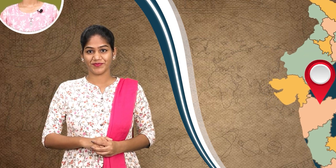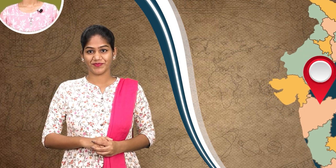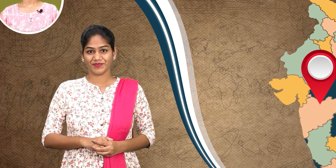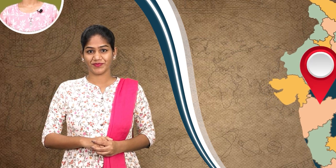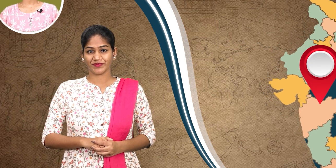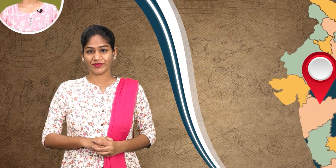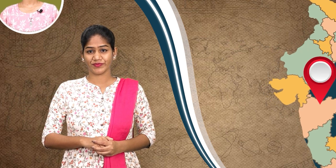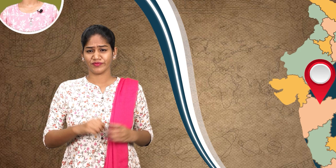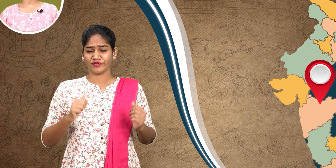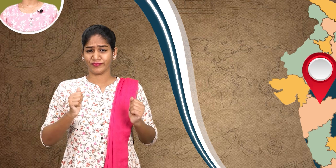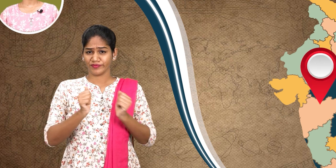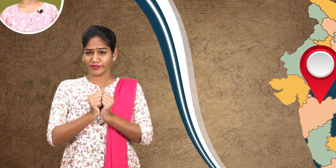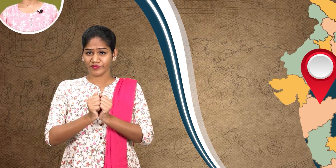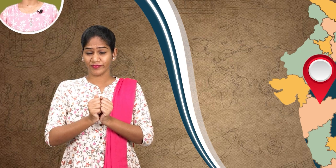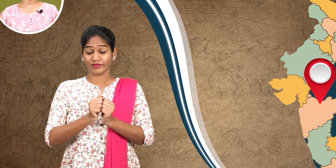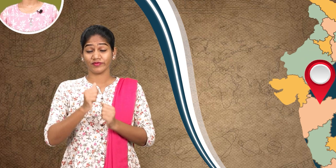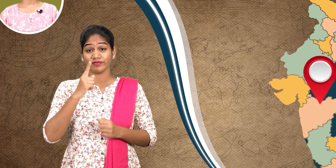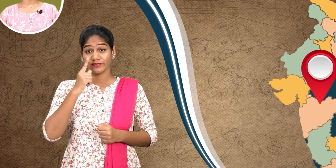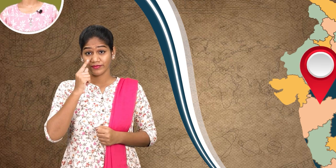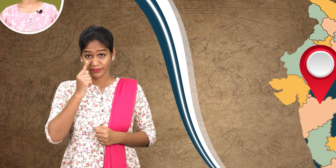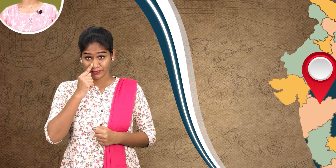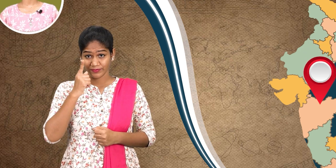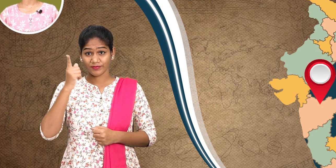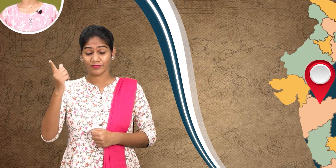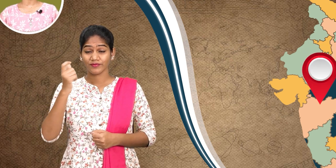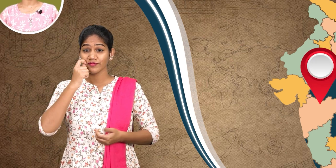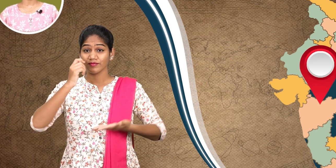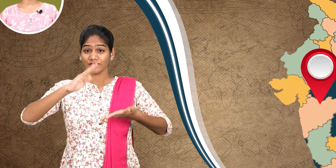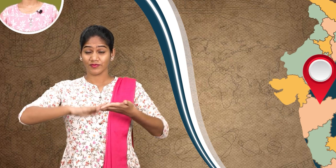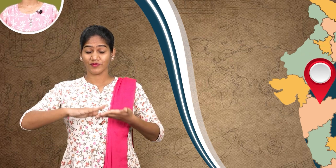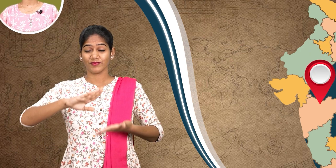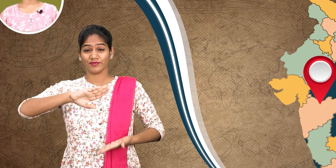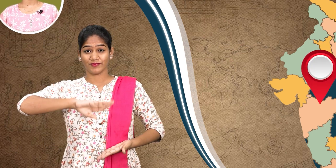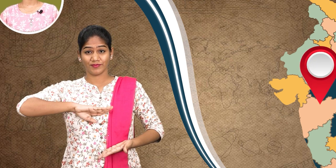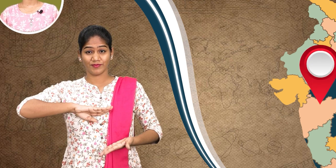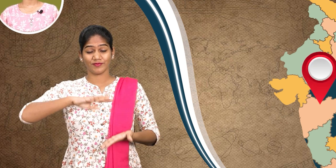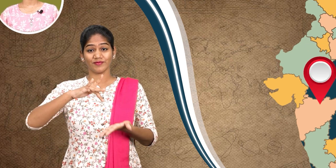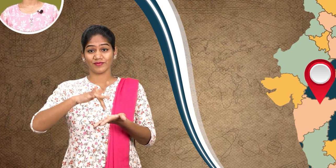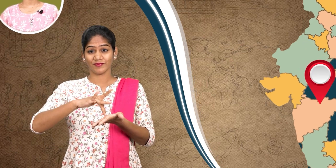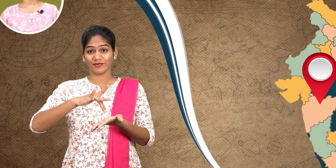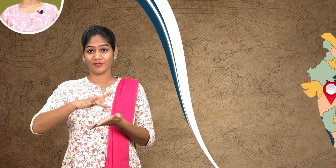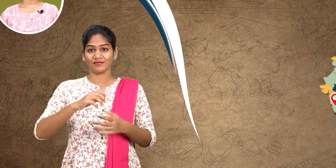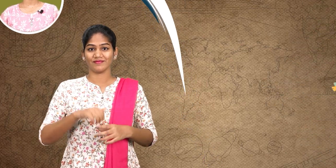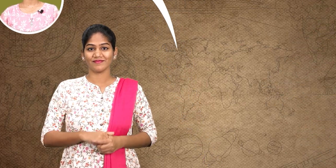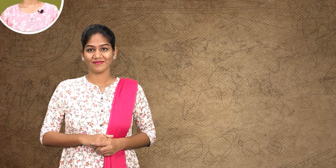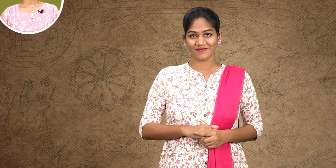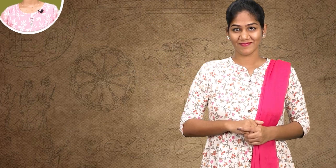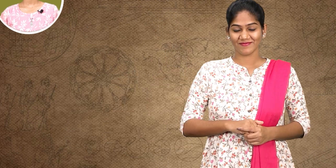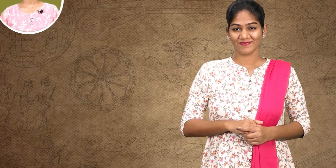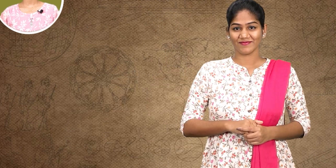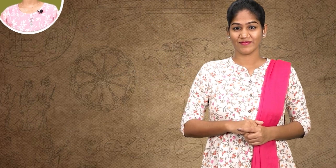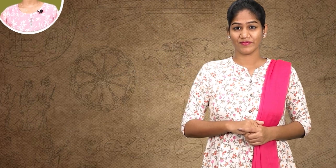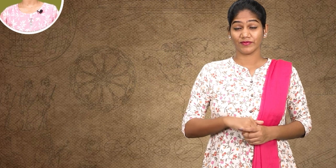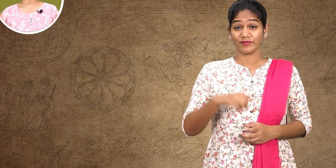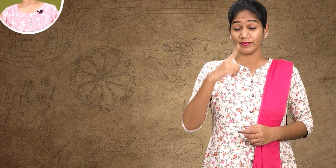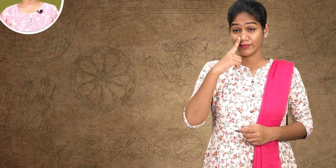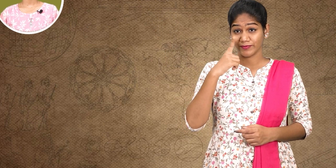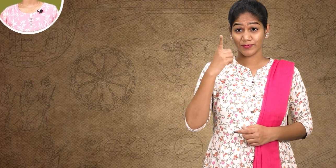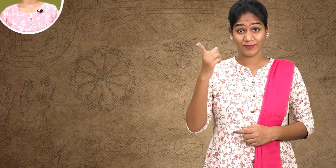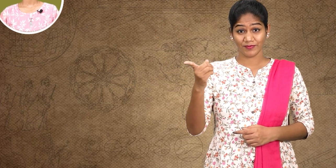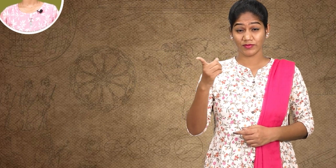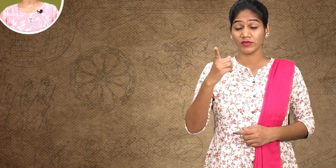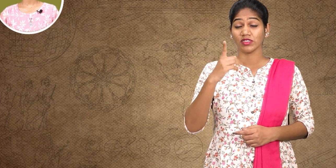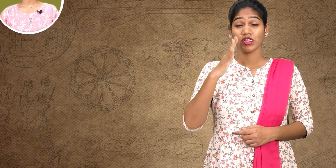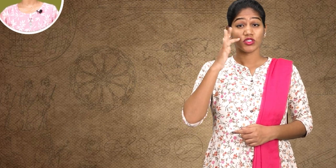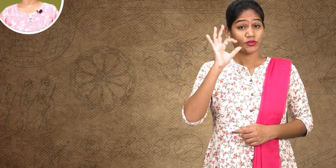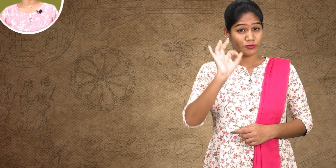Along with her husband in Maharashtra, she played a